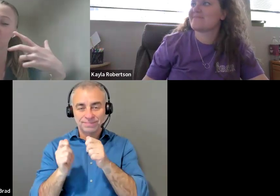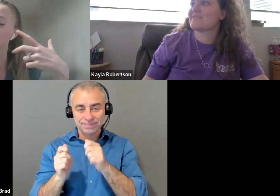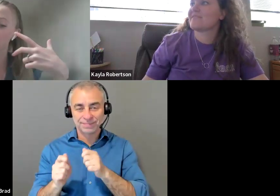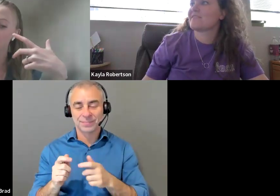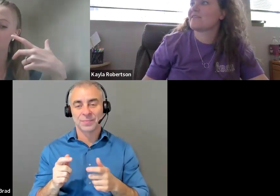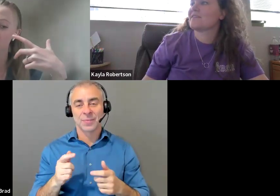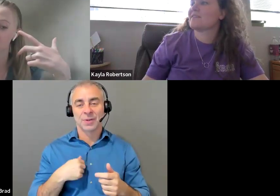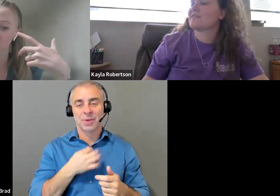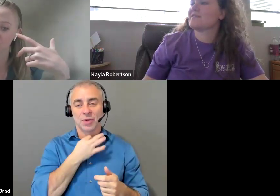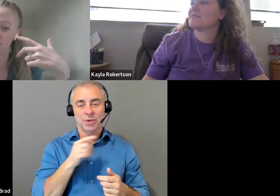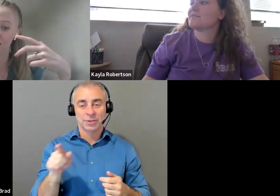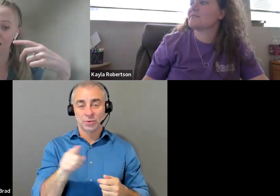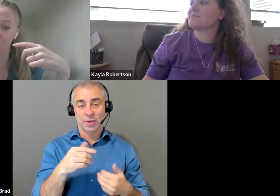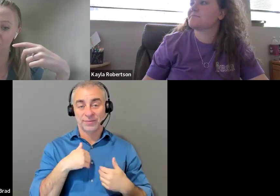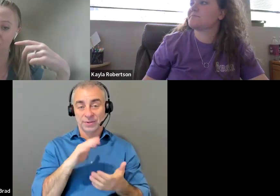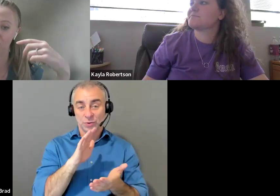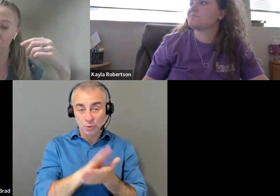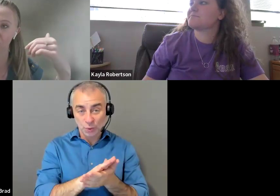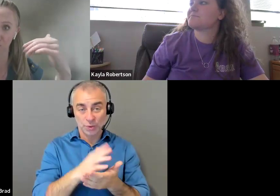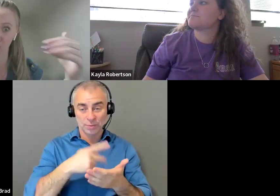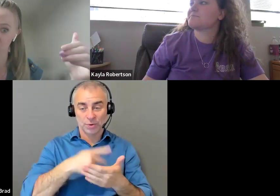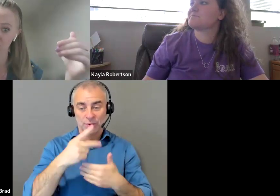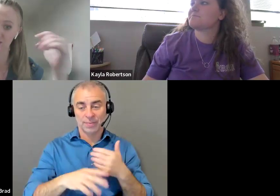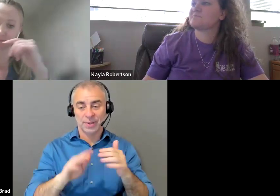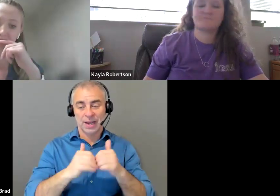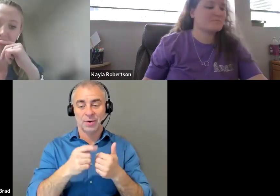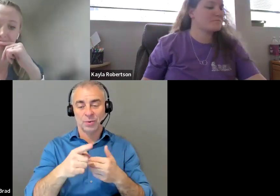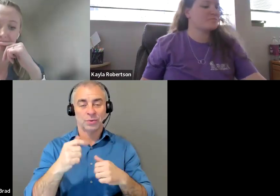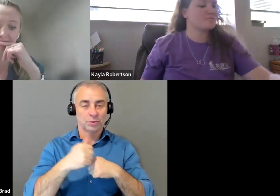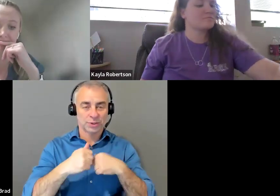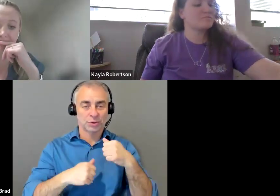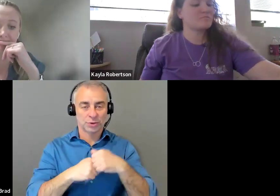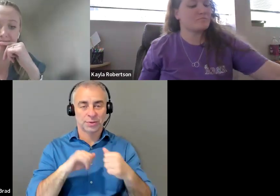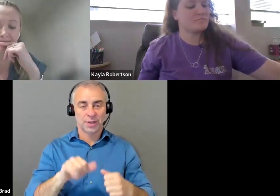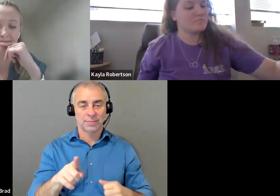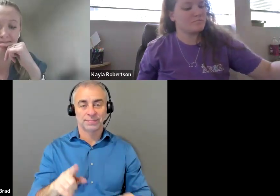any school programs similar to that and how you structured it.